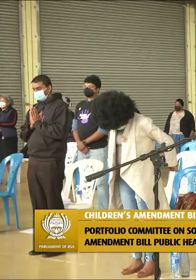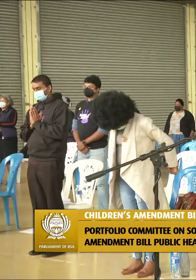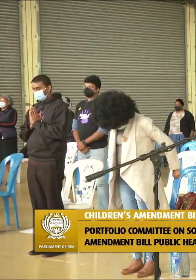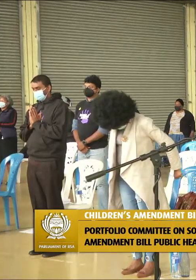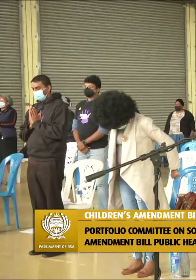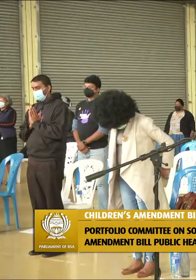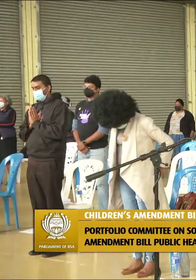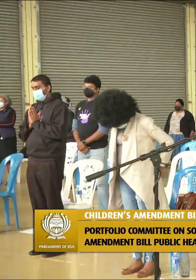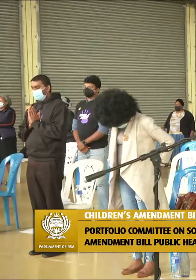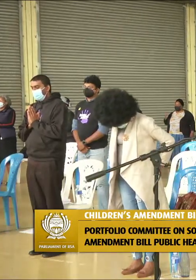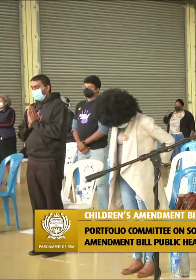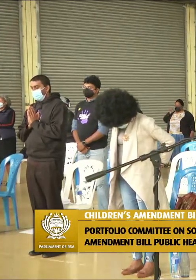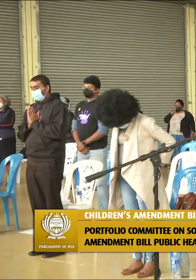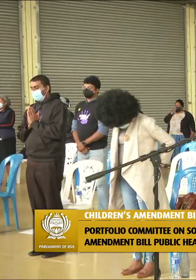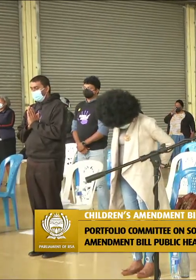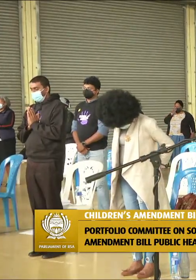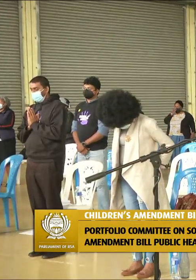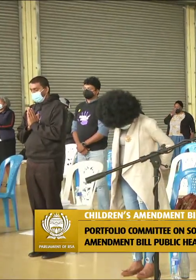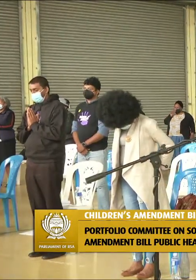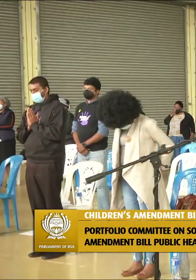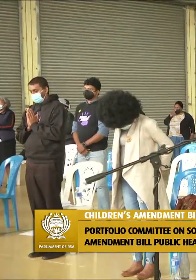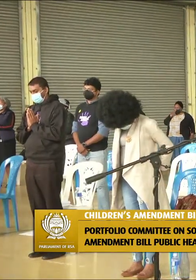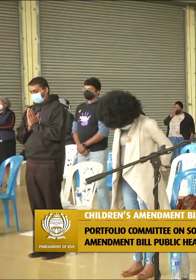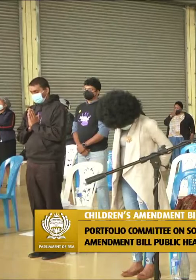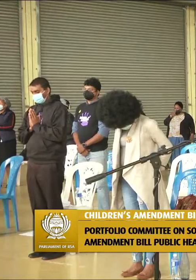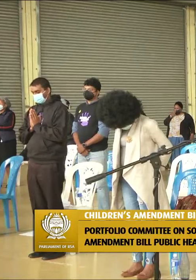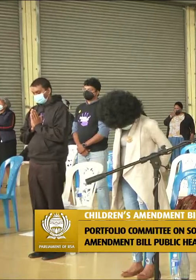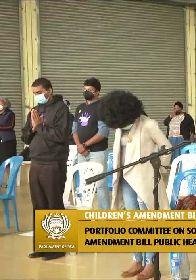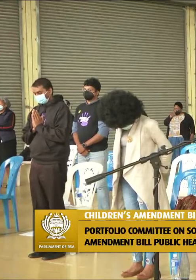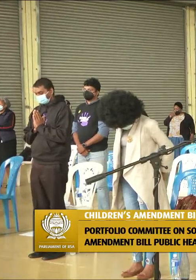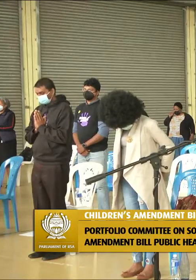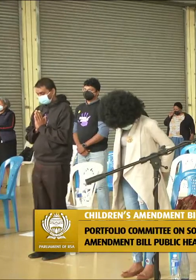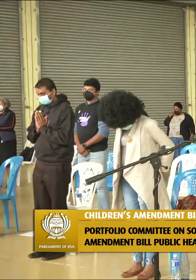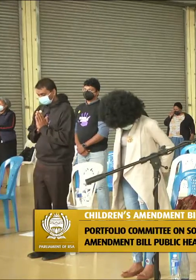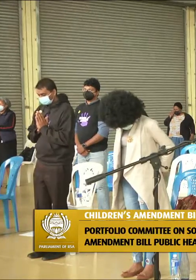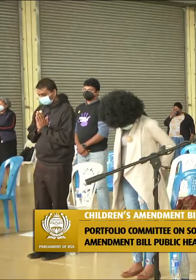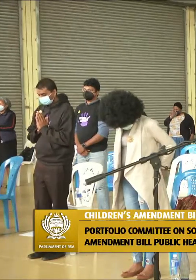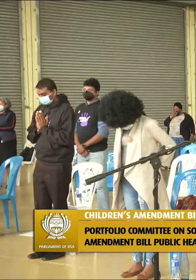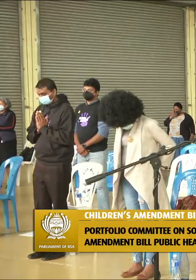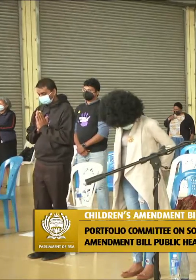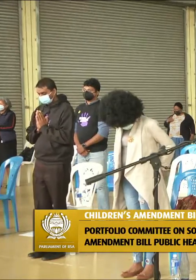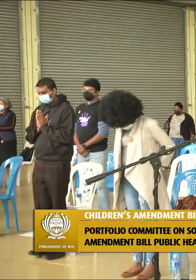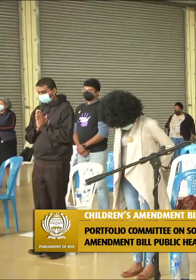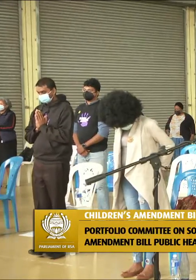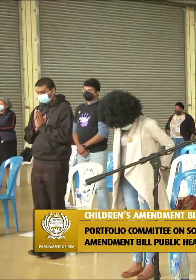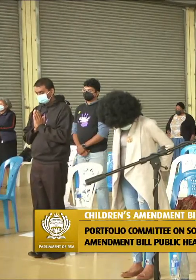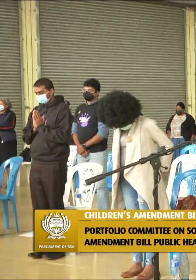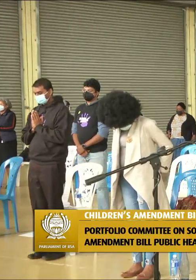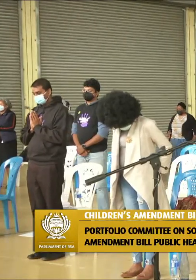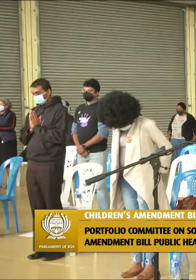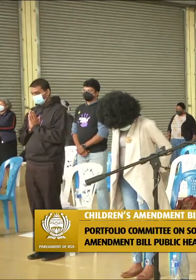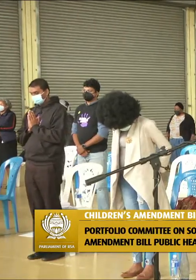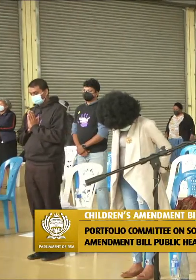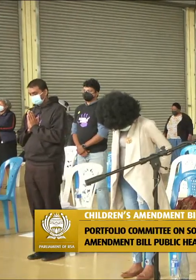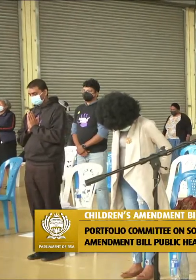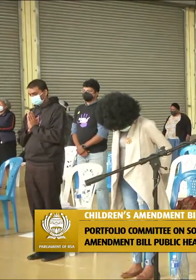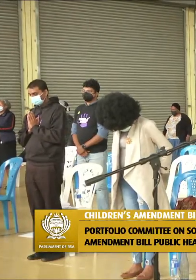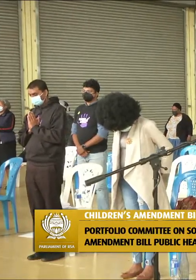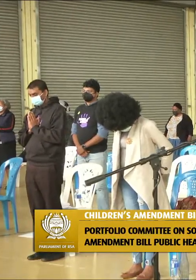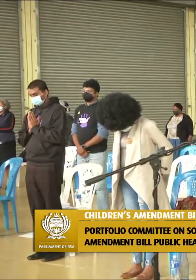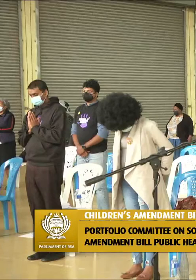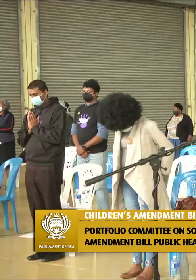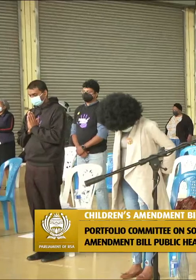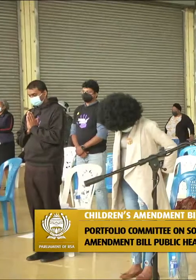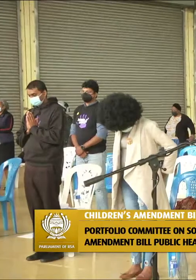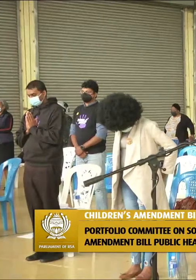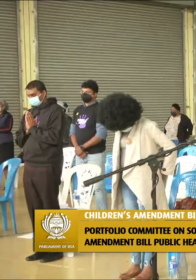yonke, wasihola saze sazofika lapha eHammersdale, lapho sihlangene khona nabanye abantwana bakho